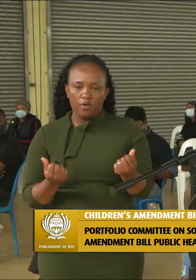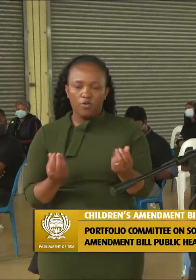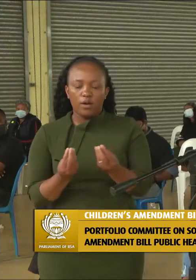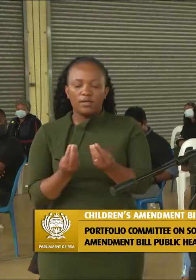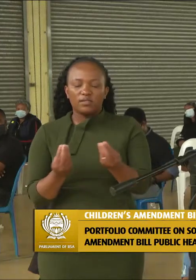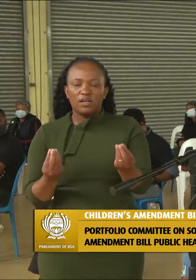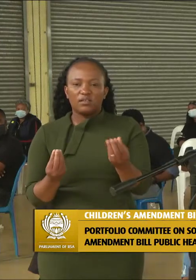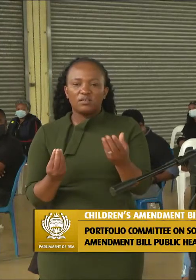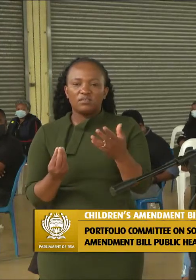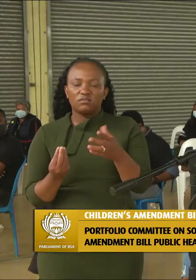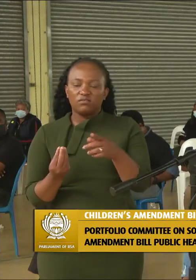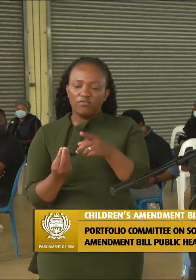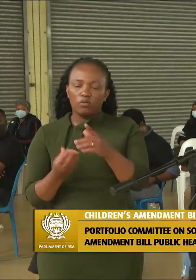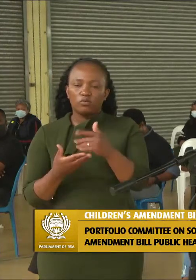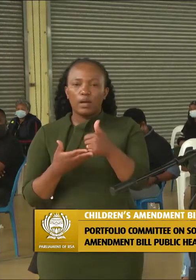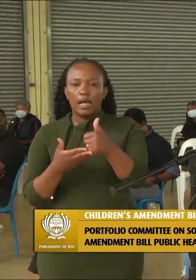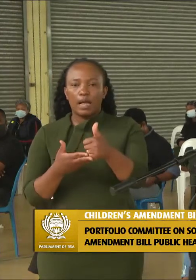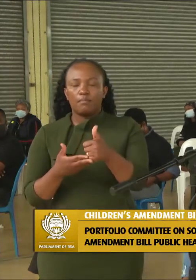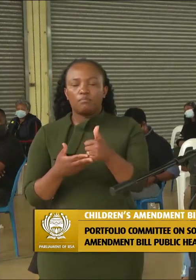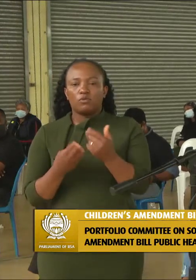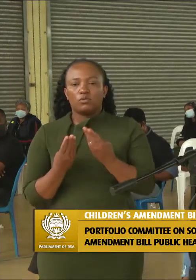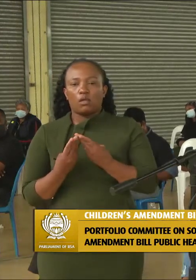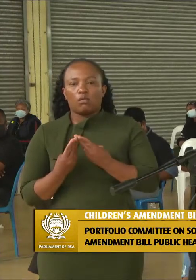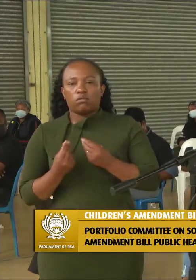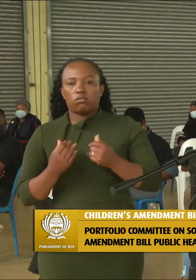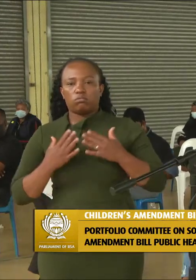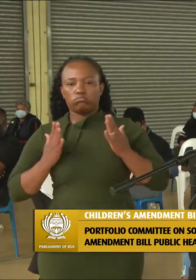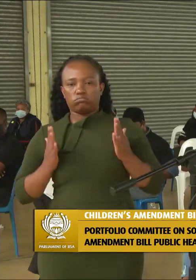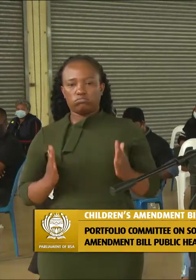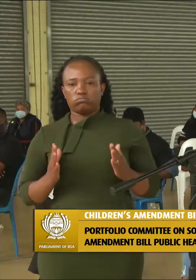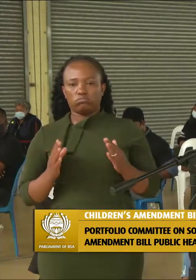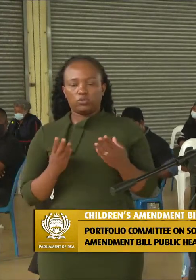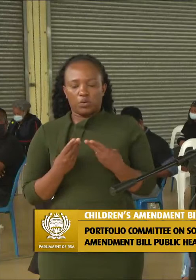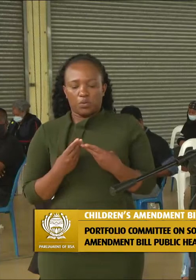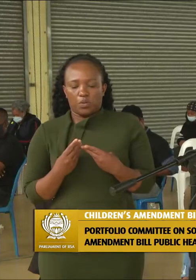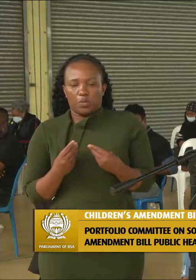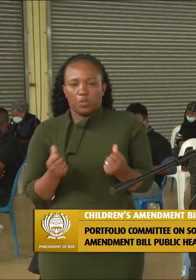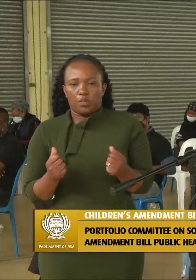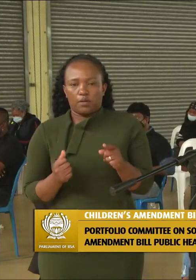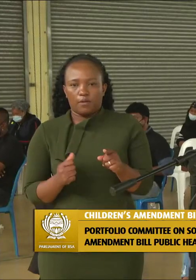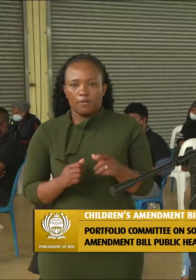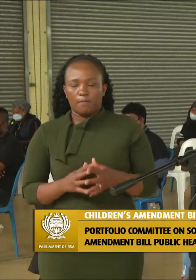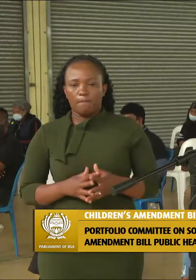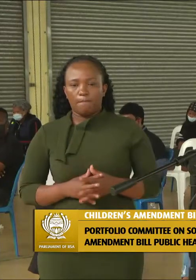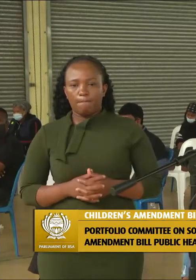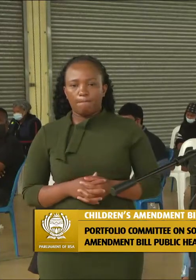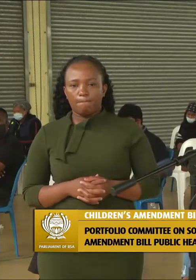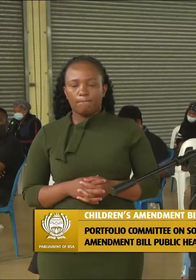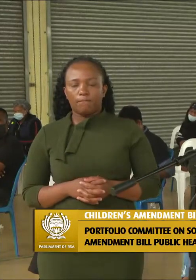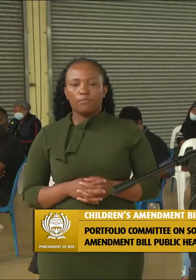abaphila nokukhubazeka. Then I want to go to clause bani? 98. To